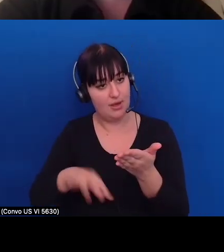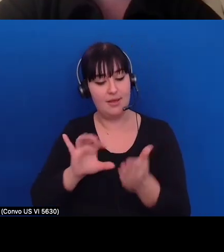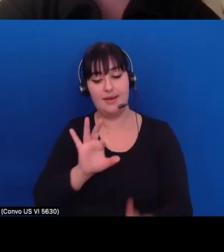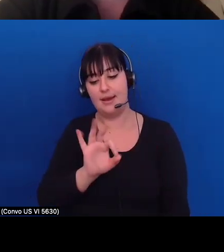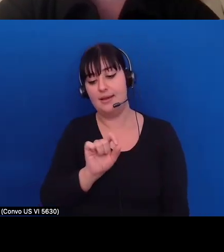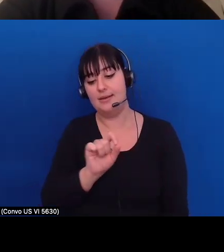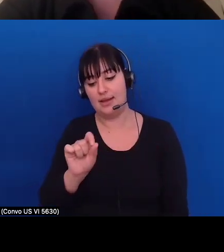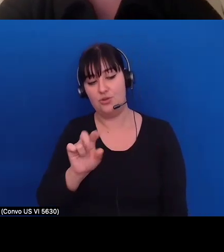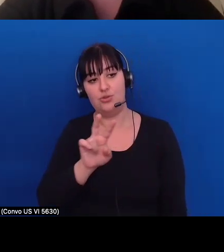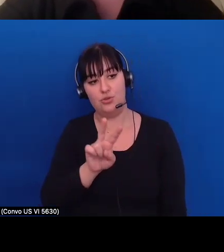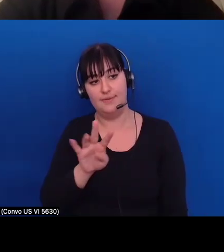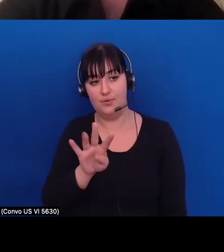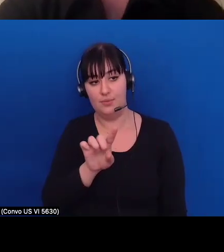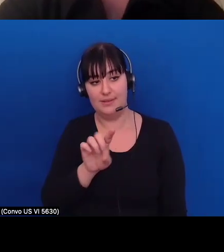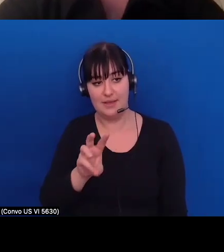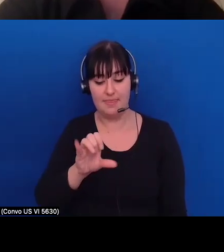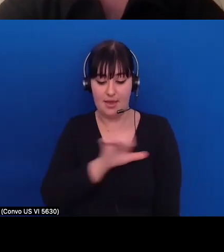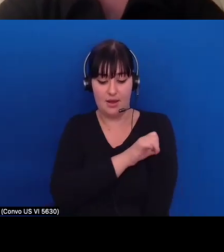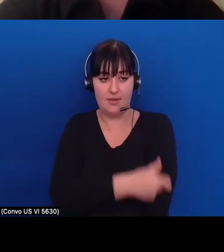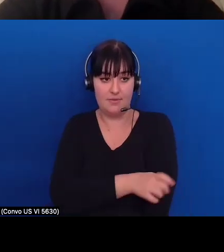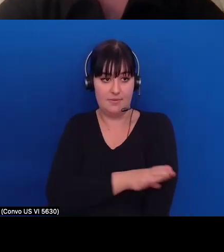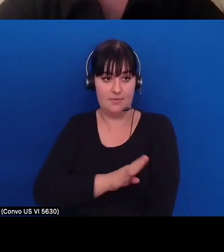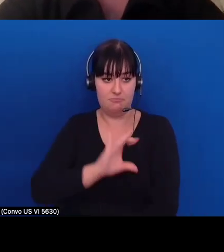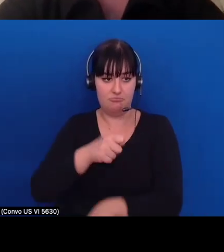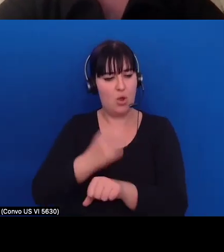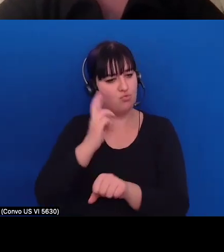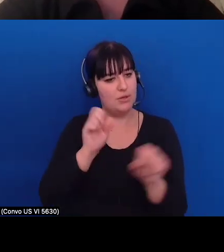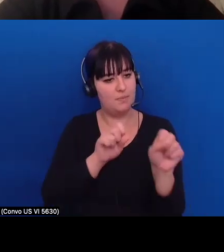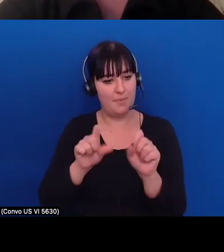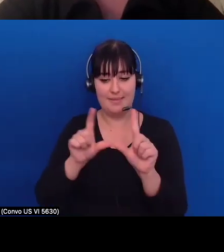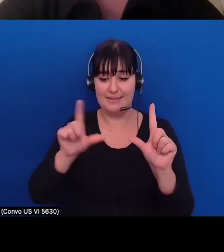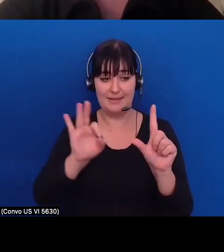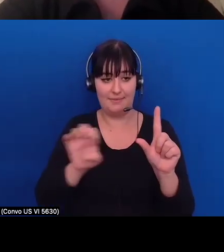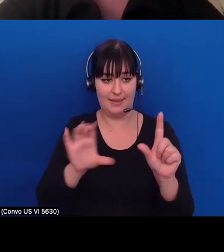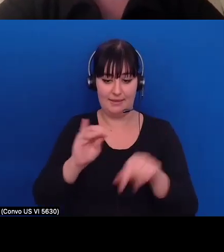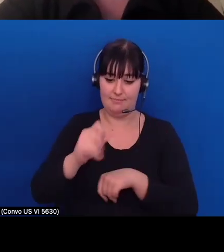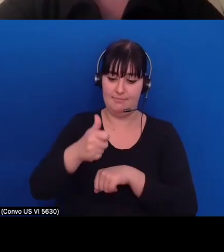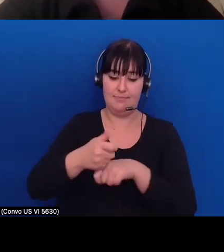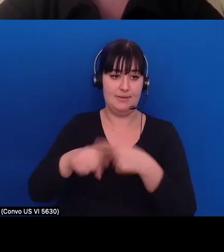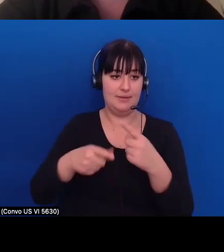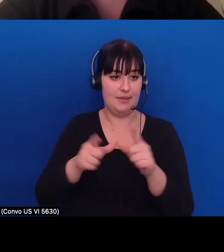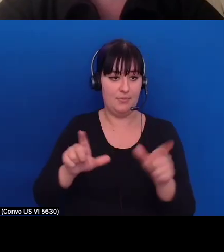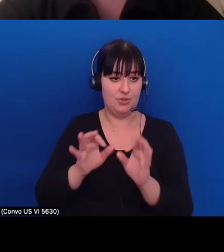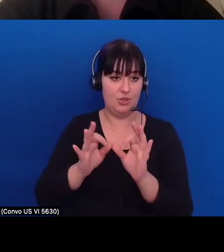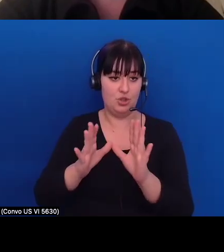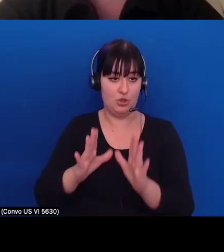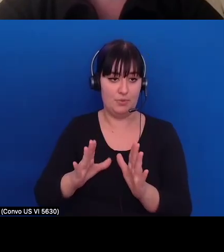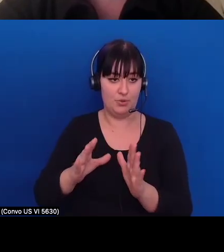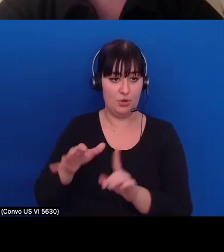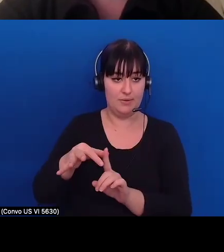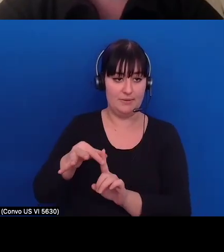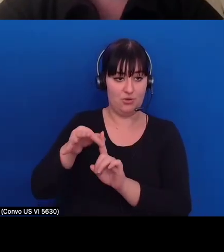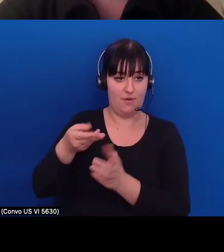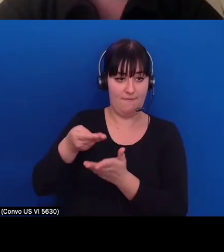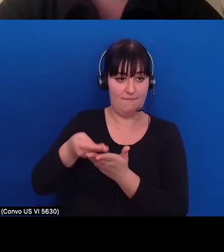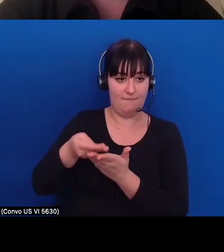9-2416, authorizes the board to set reasonable licensing fees and establishes the sign language interpreter's special fund